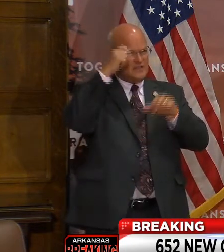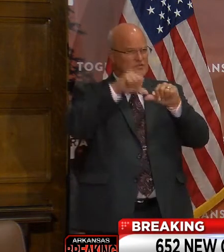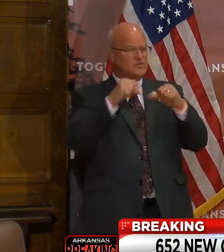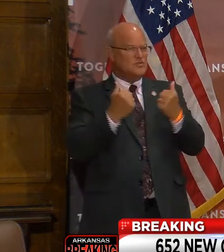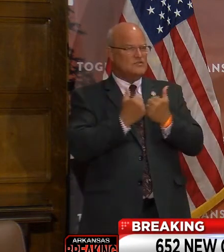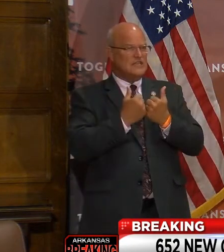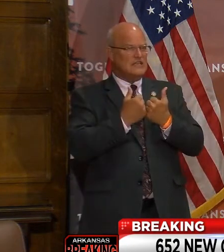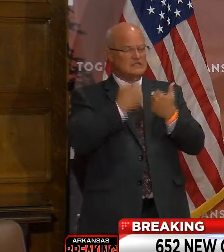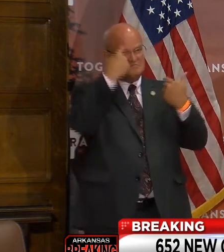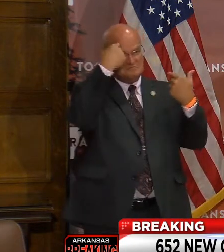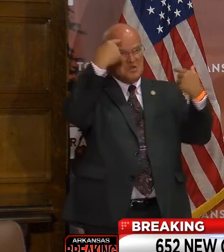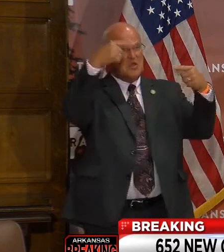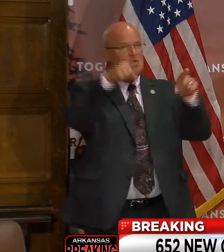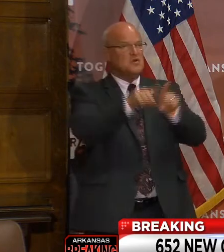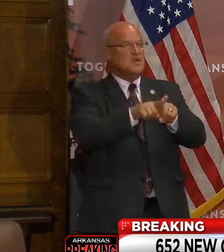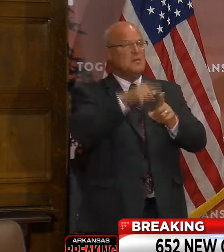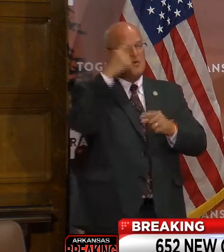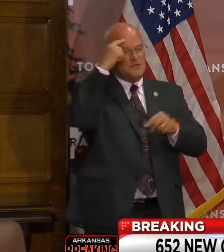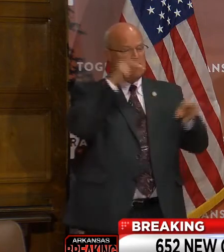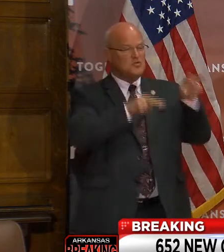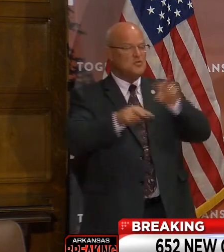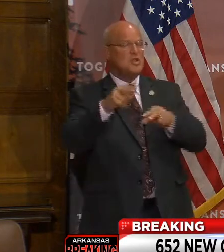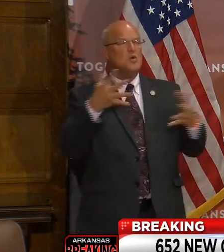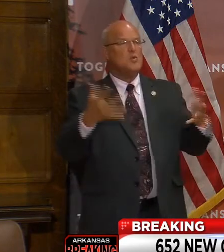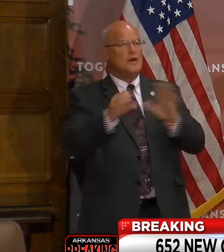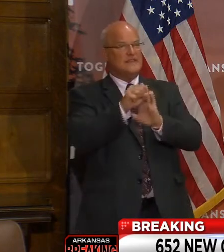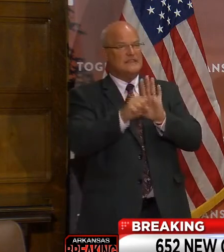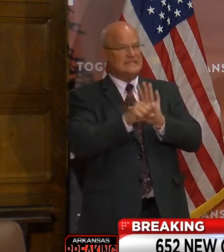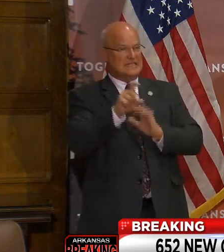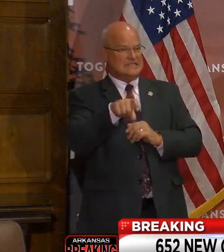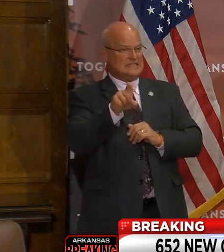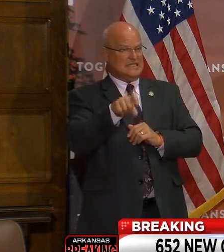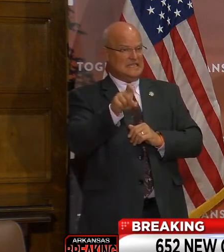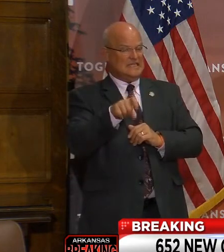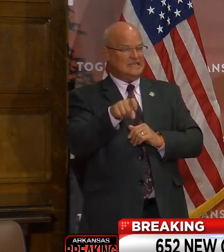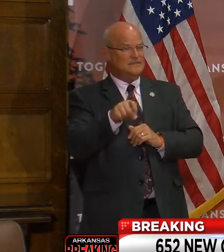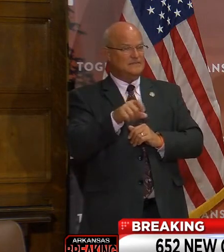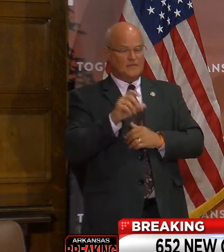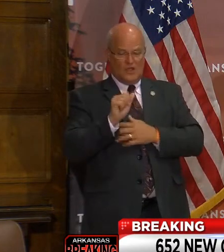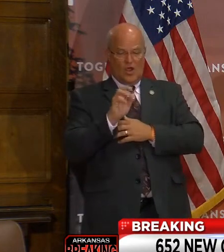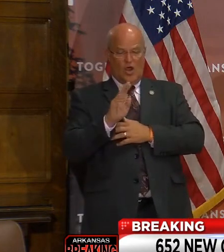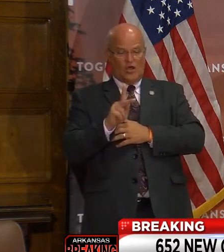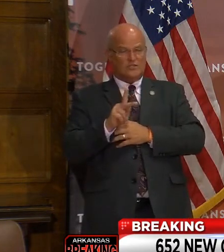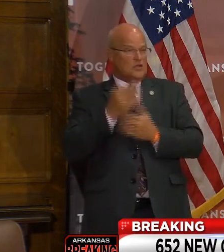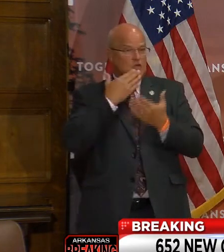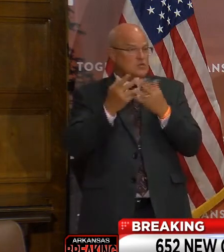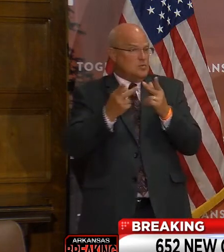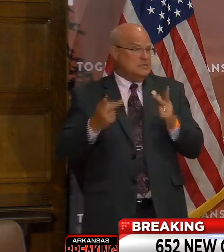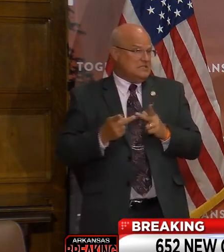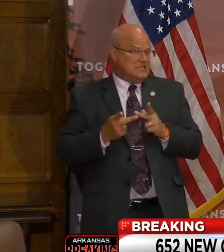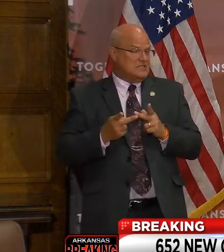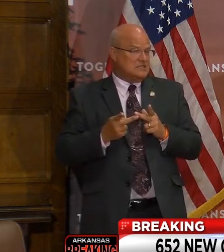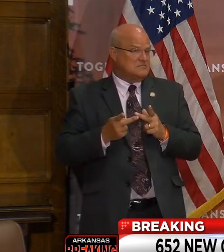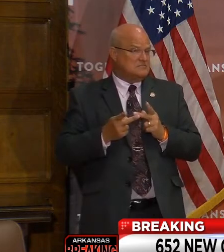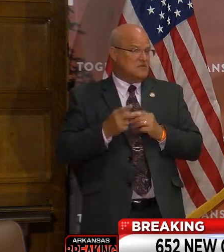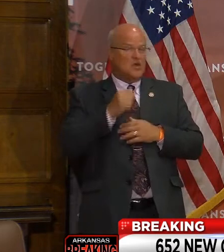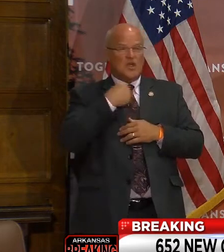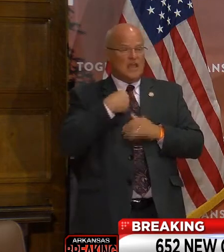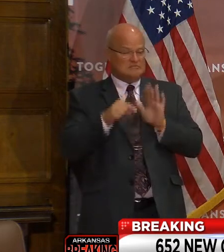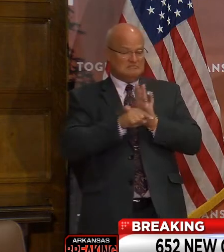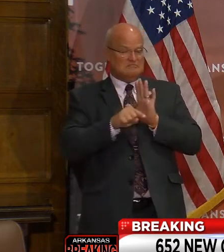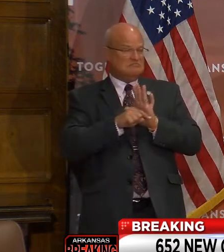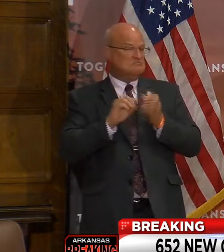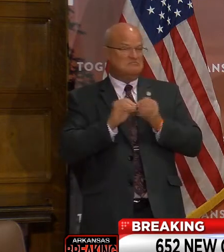Association consensus for looking at what the states need. And Arkansas is in a good position because we don't have a